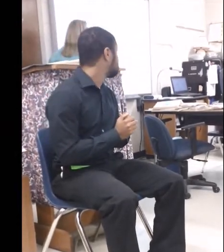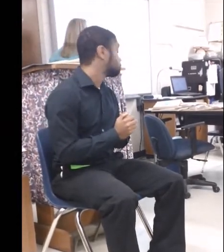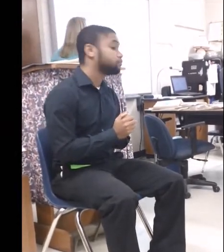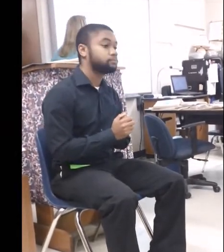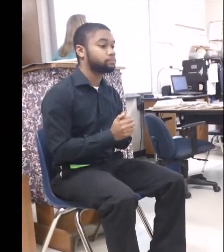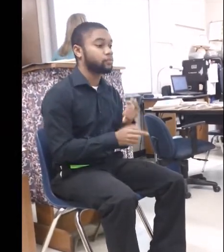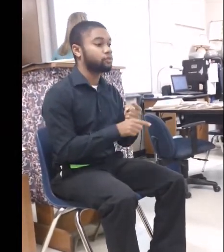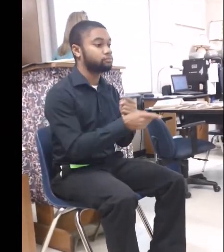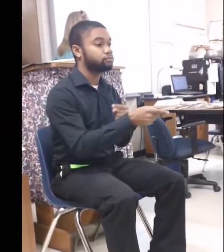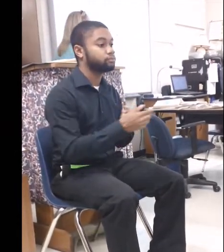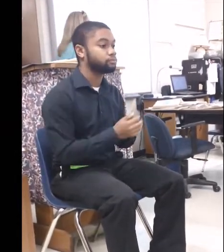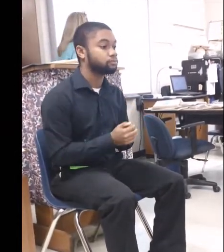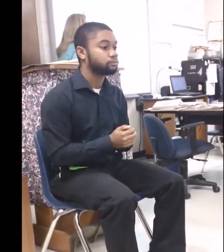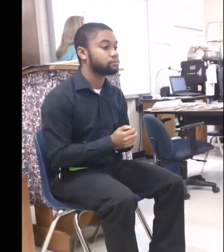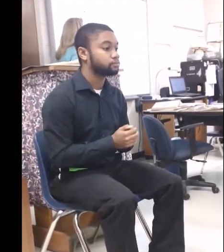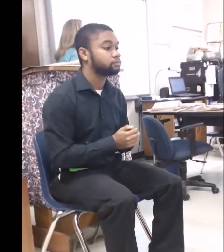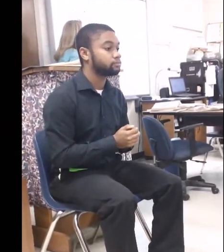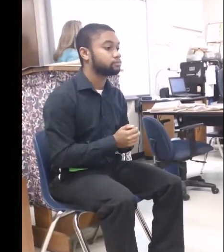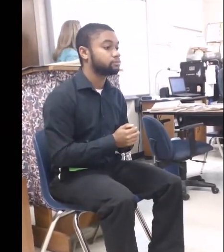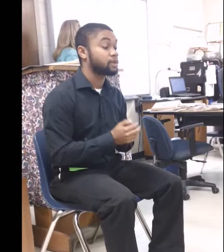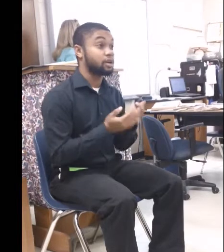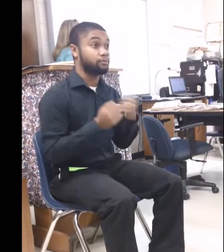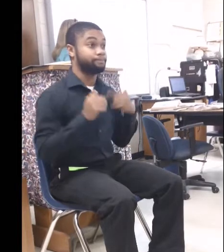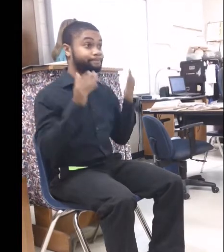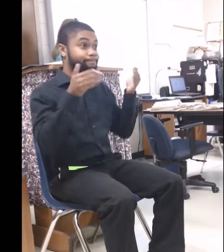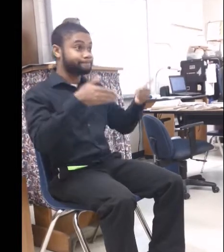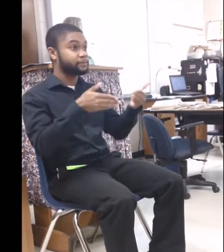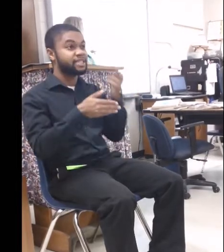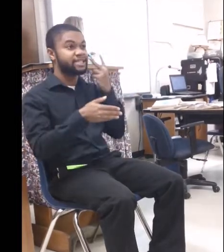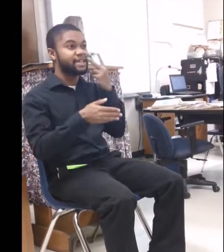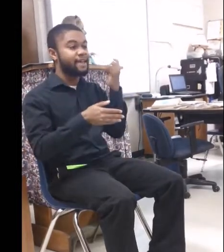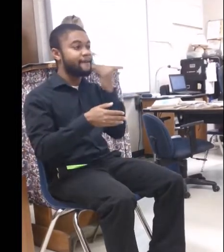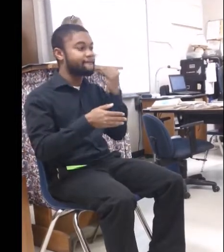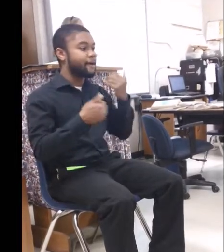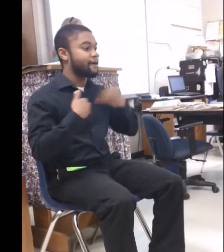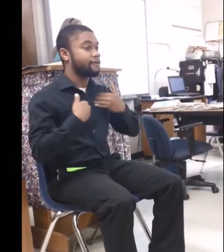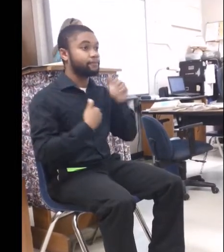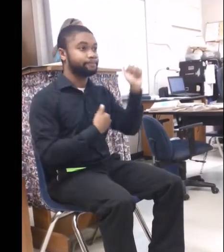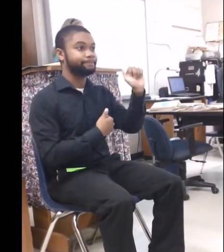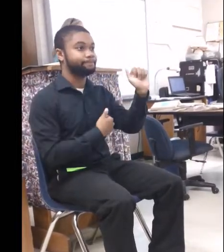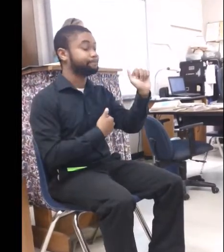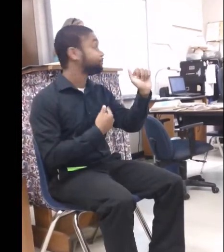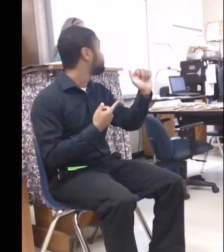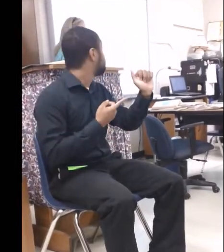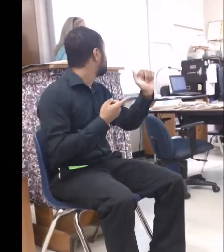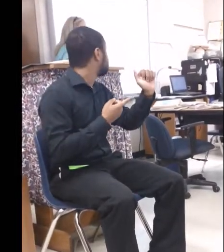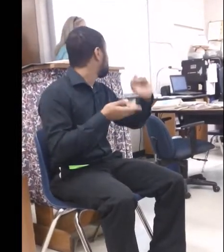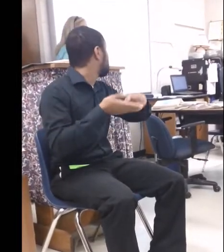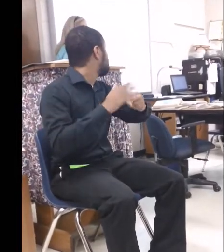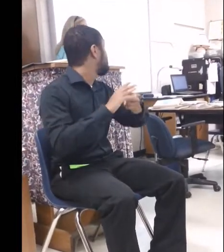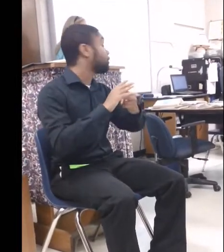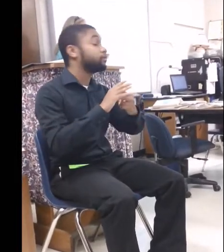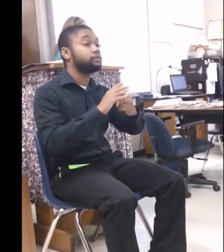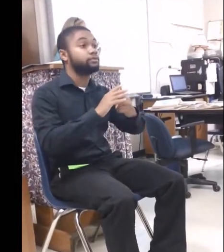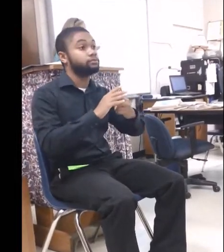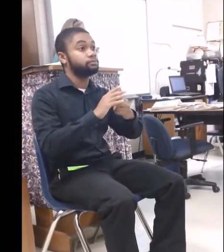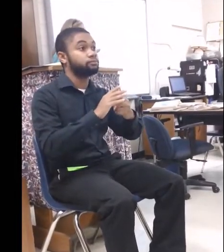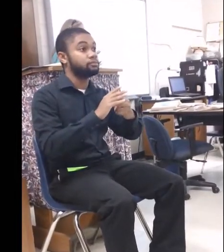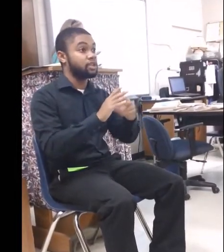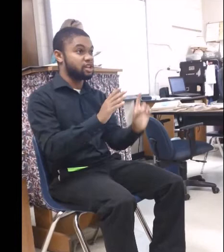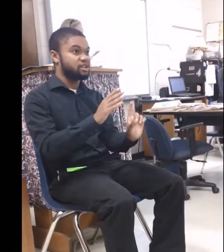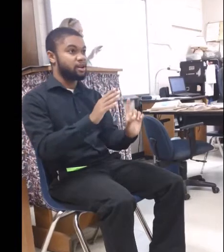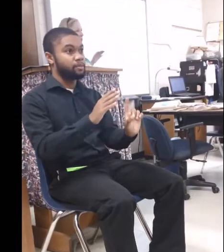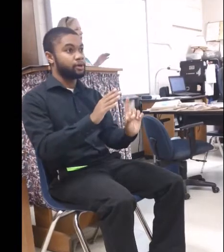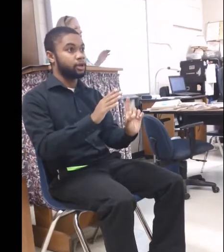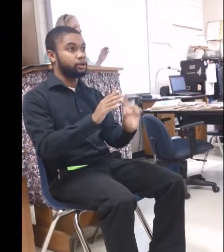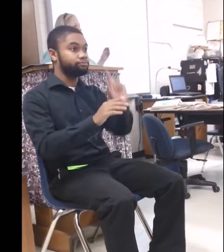bottom. Now, you would also need to look and make sure if you got an A here, sometimes there may be an A in this denominator, that would